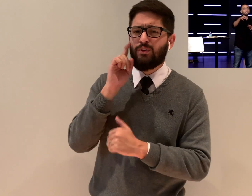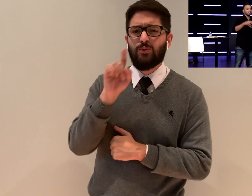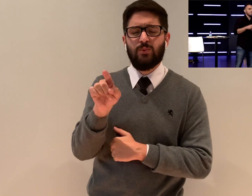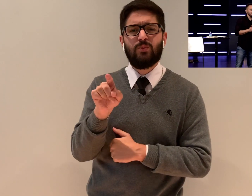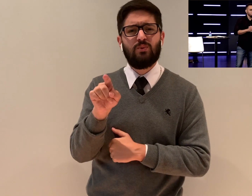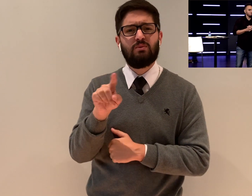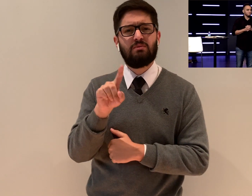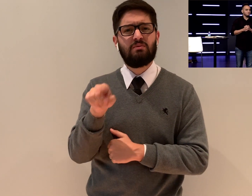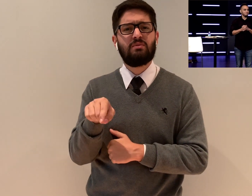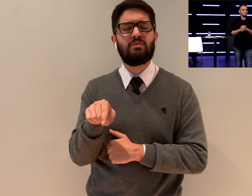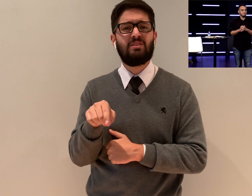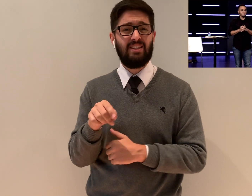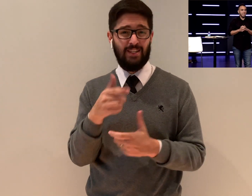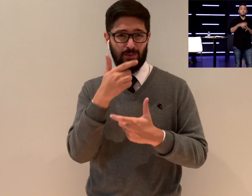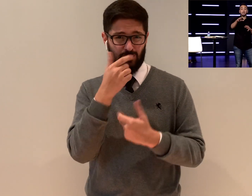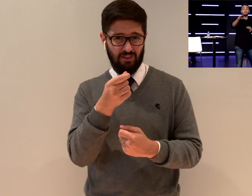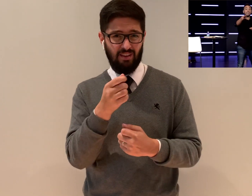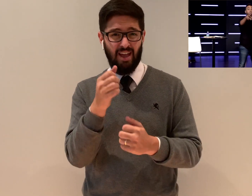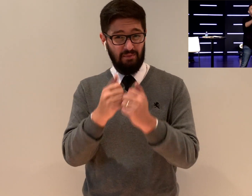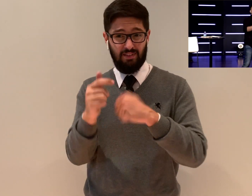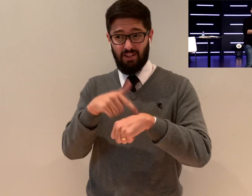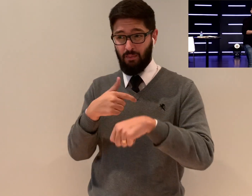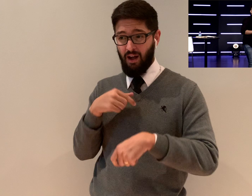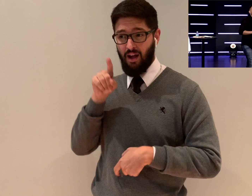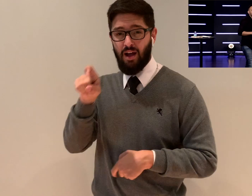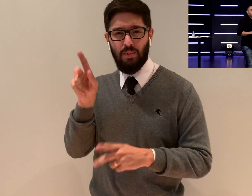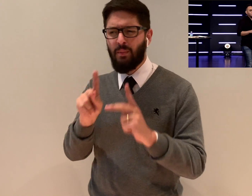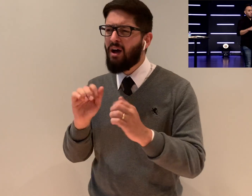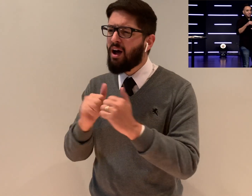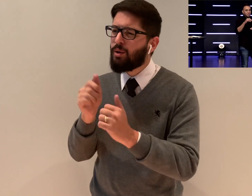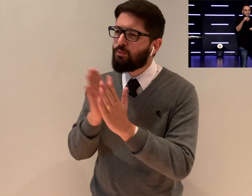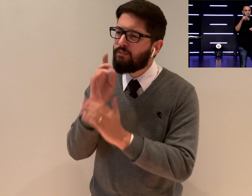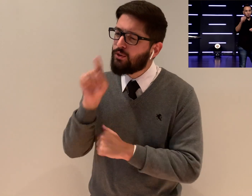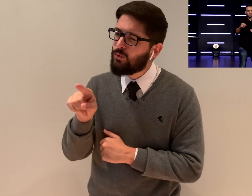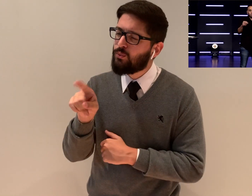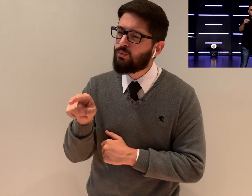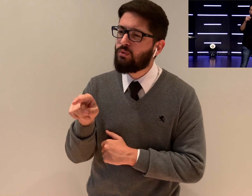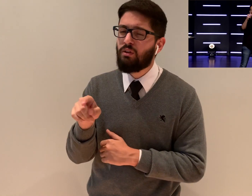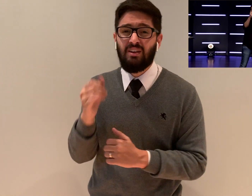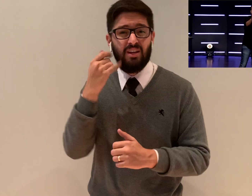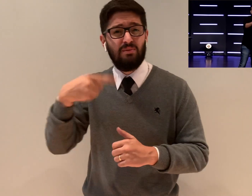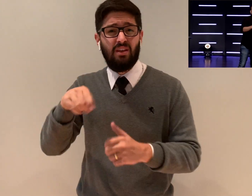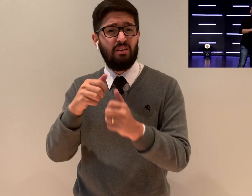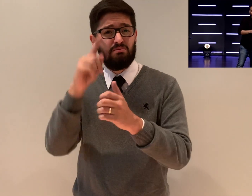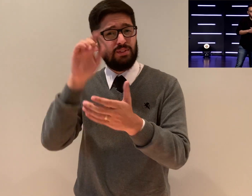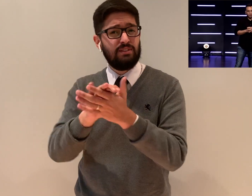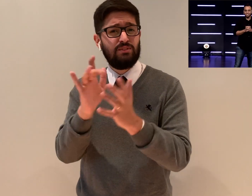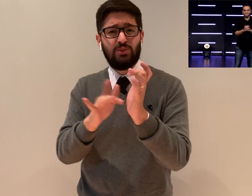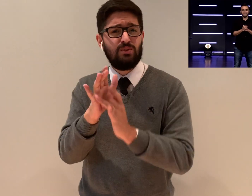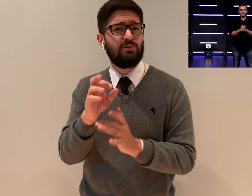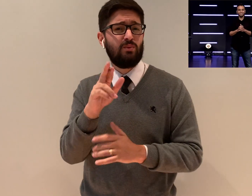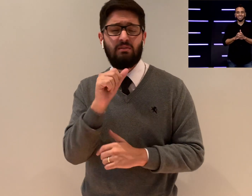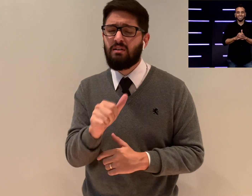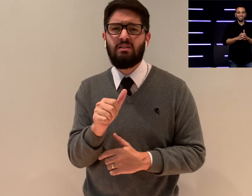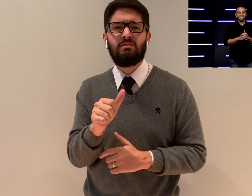what's interesting is every time I've asked people, how can I pray for you, whether they follow Jesus or don't follow